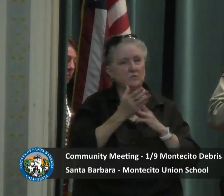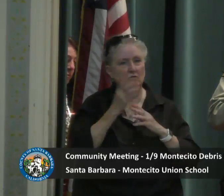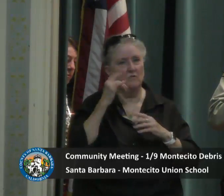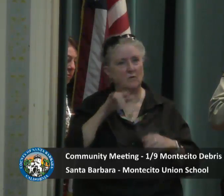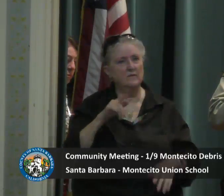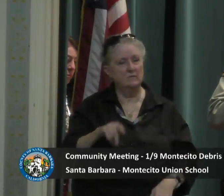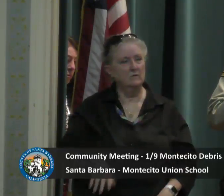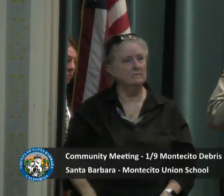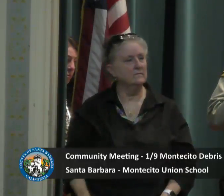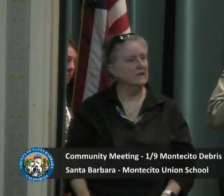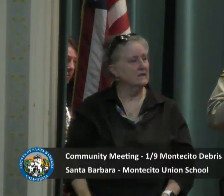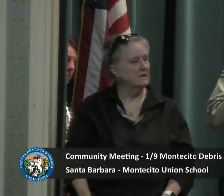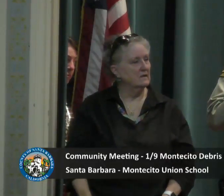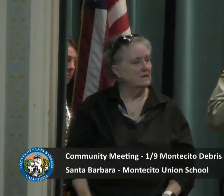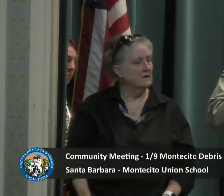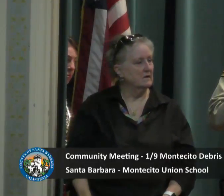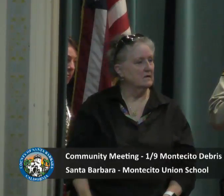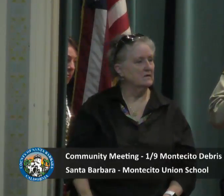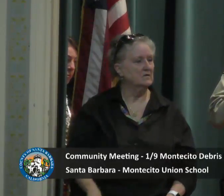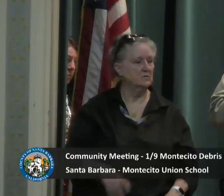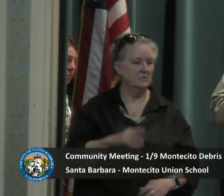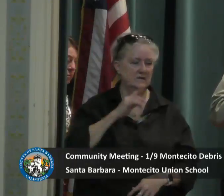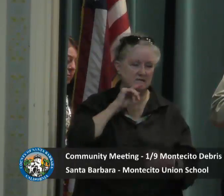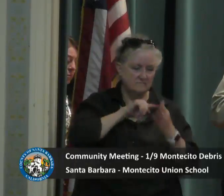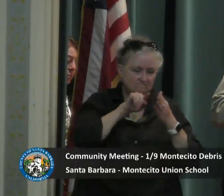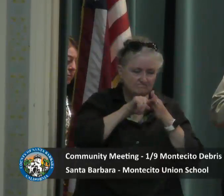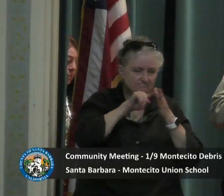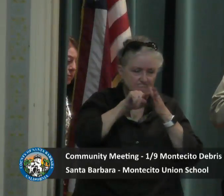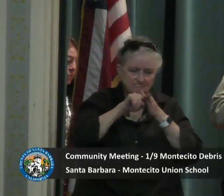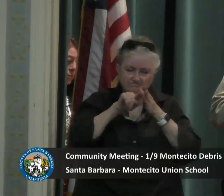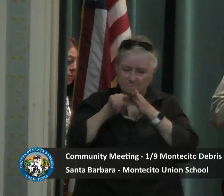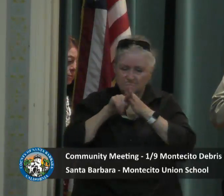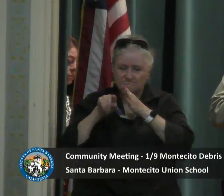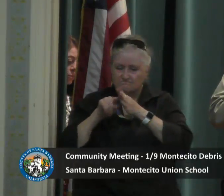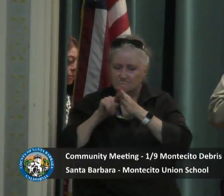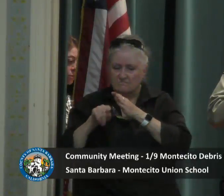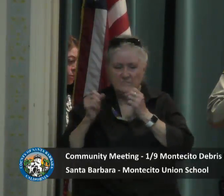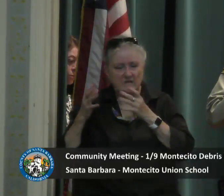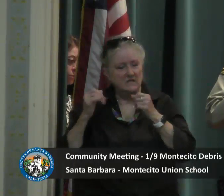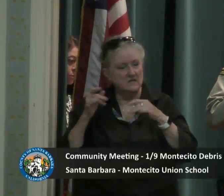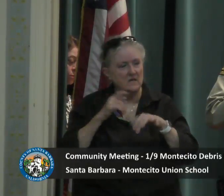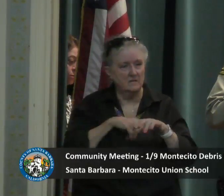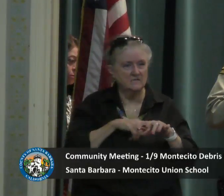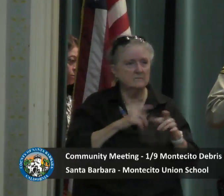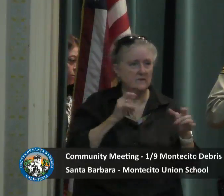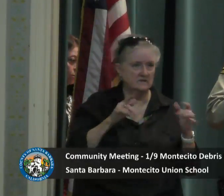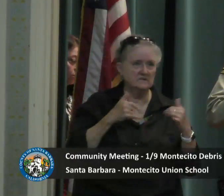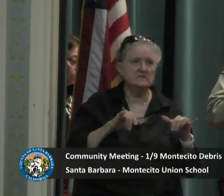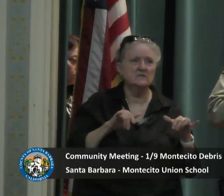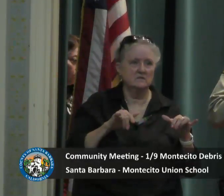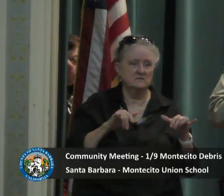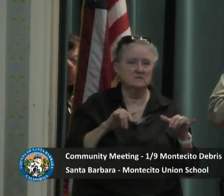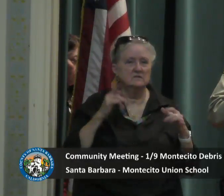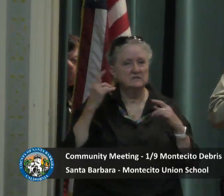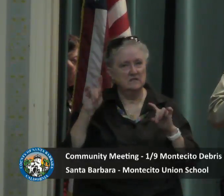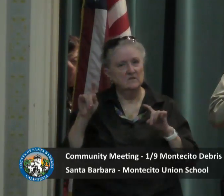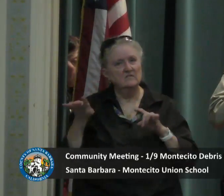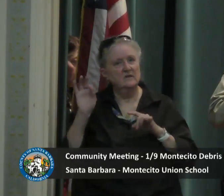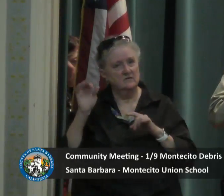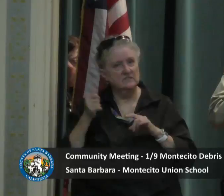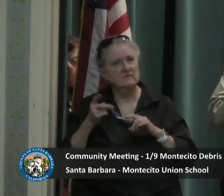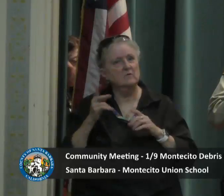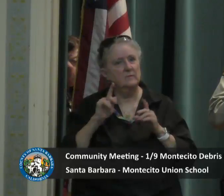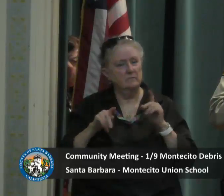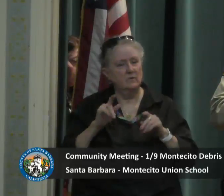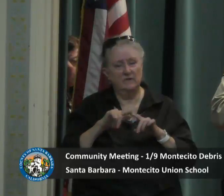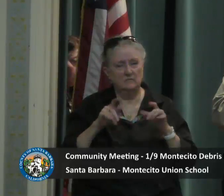people. We've actually scoured that corridor many times, successfully located a number of people.